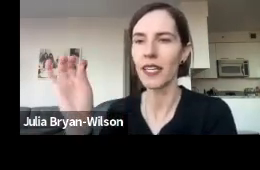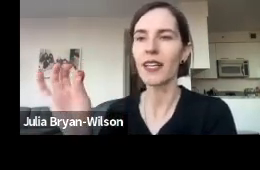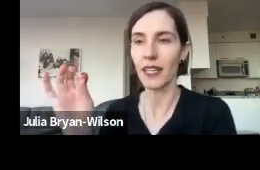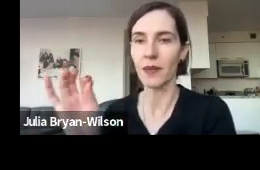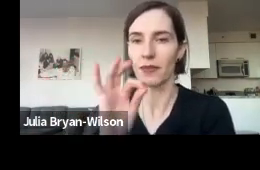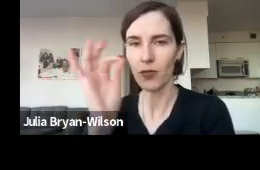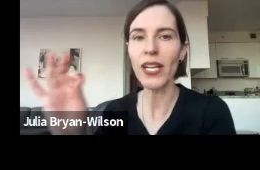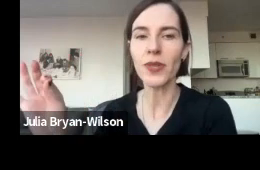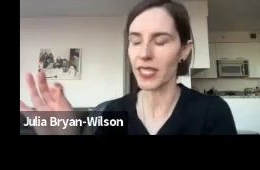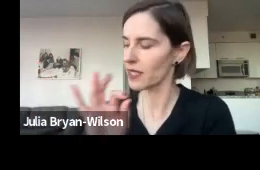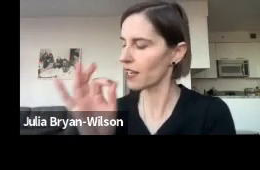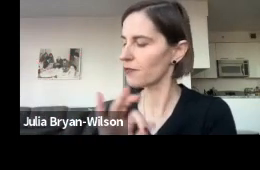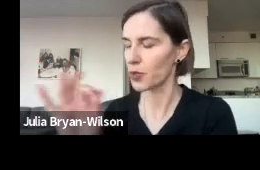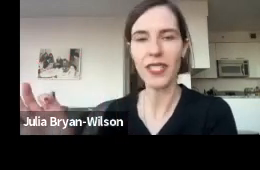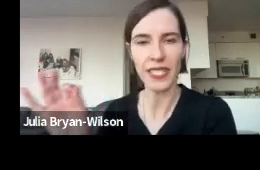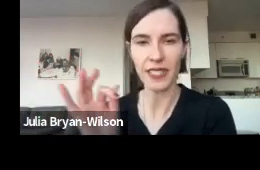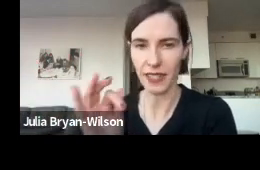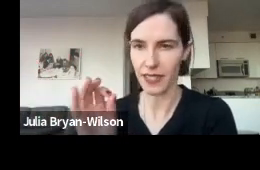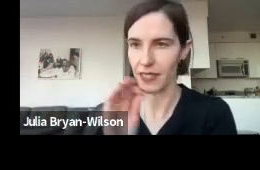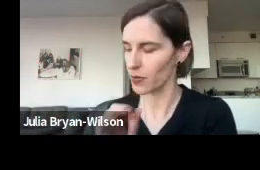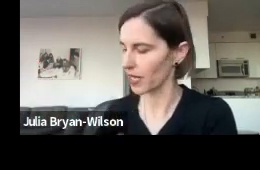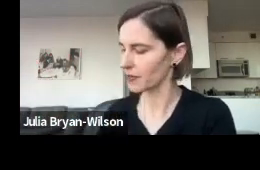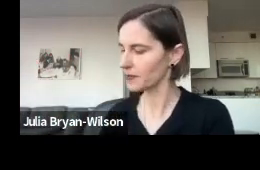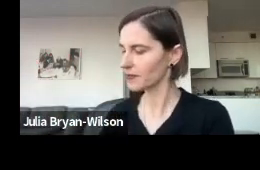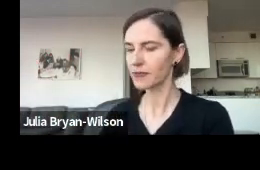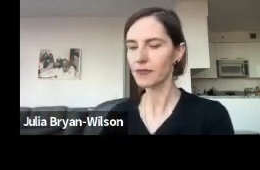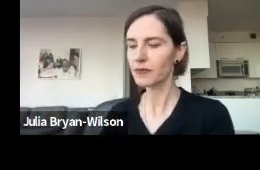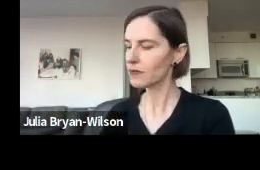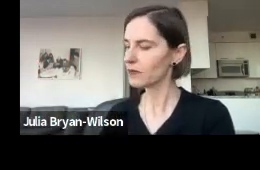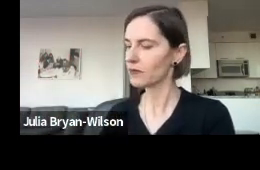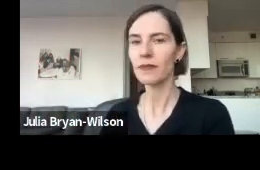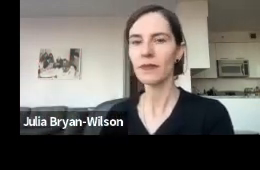hand-drawn rendering of precisely this thread.